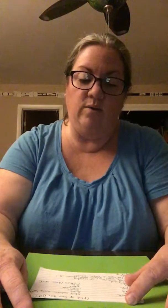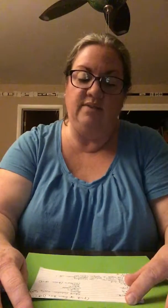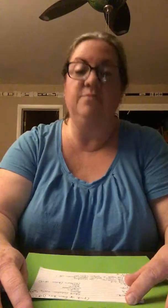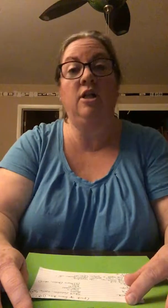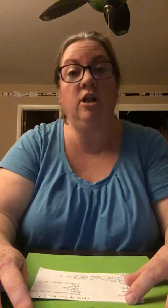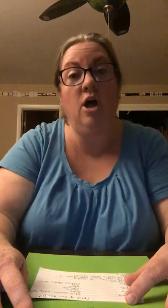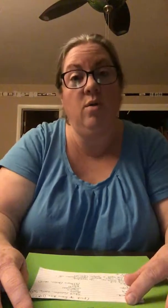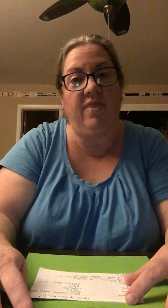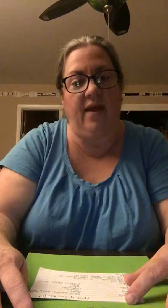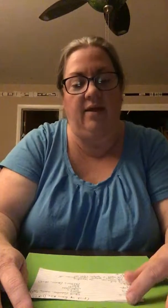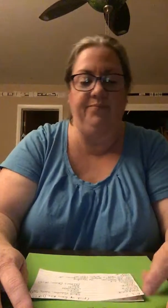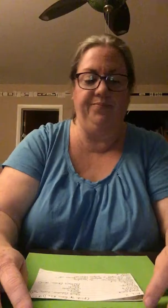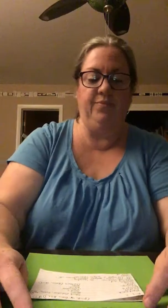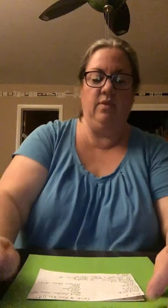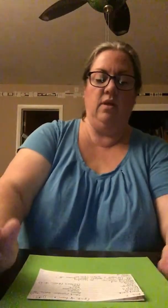some clothing.